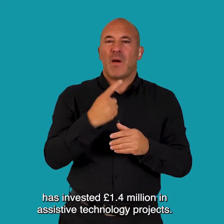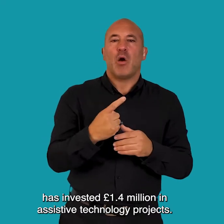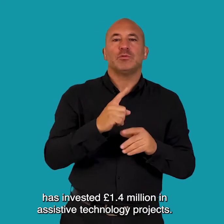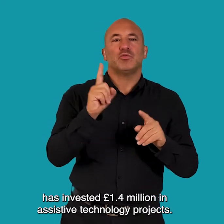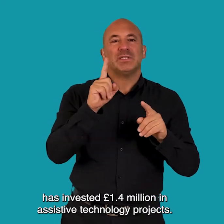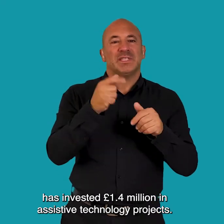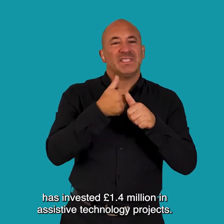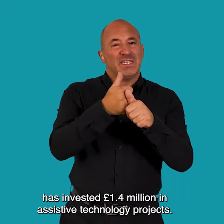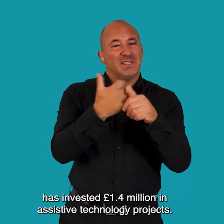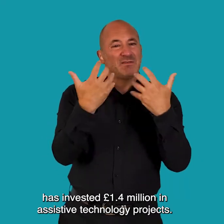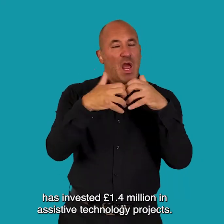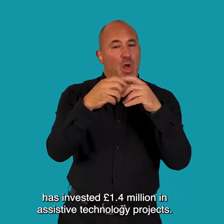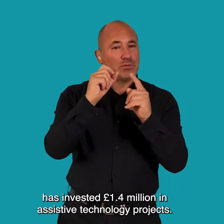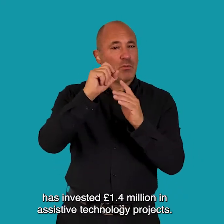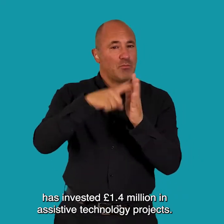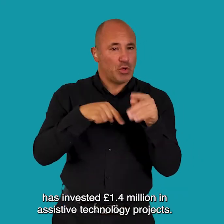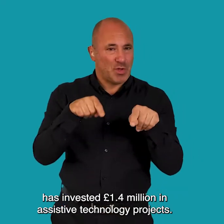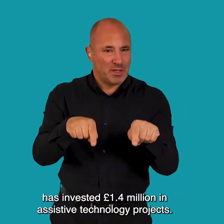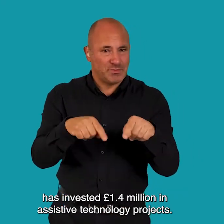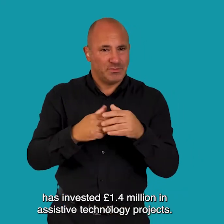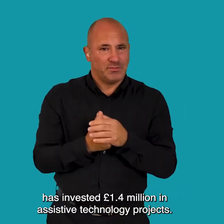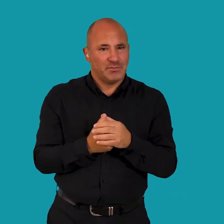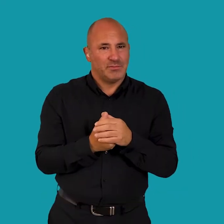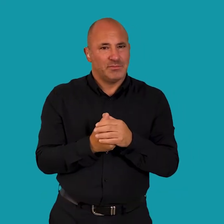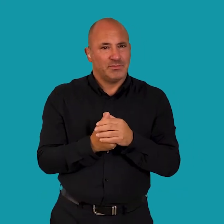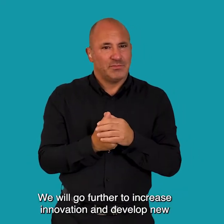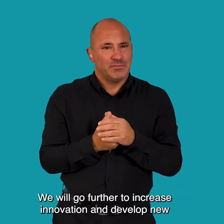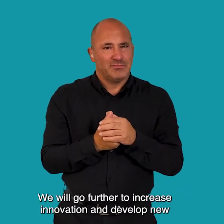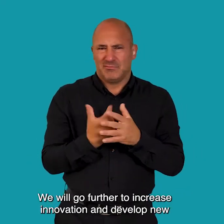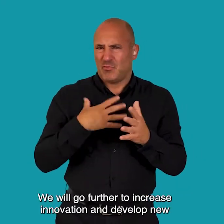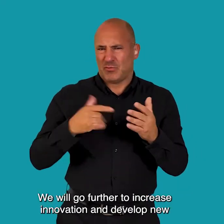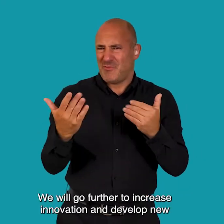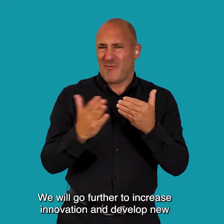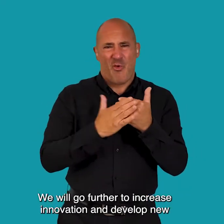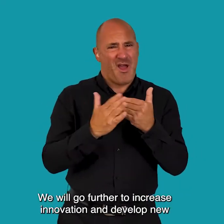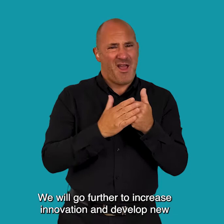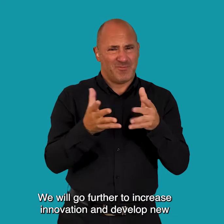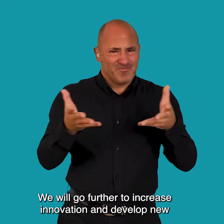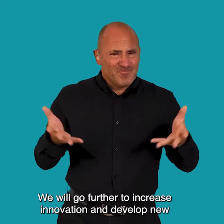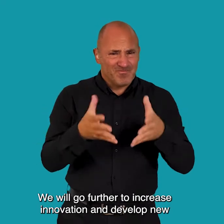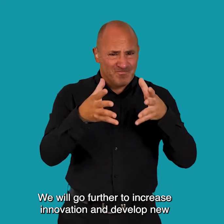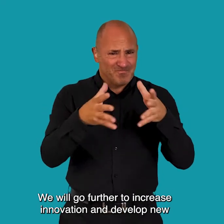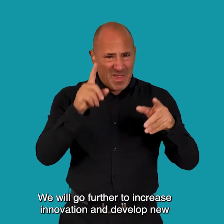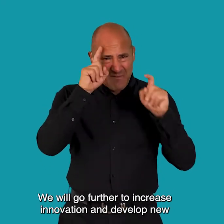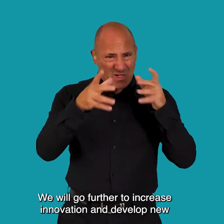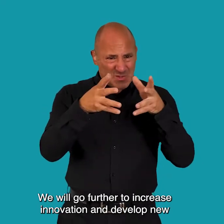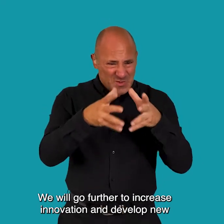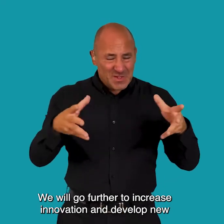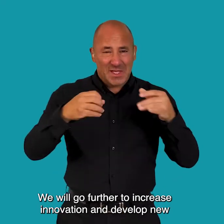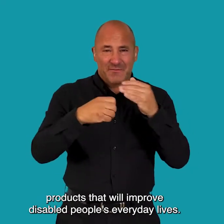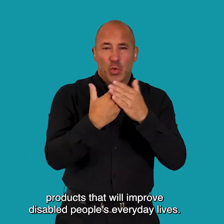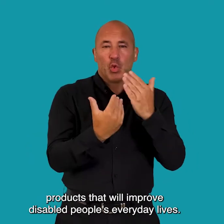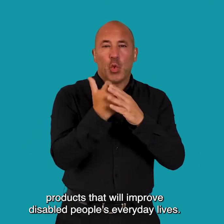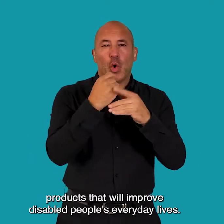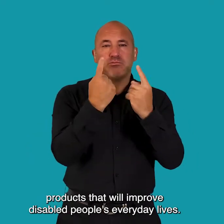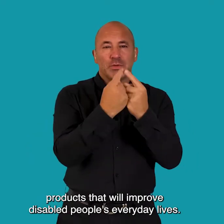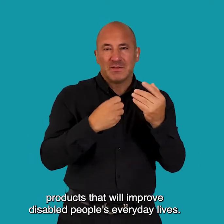million in assistive technology projects. We will go further to increase innovation and develop new products that will